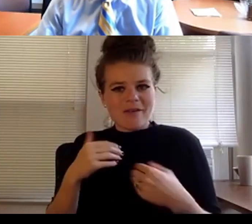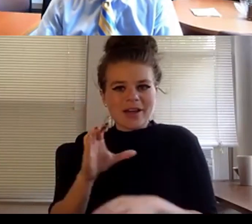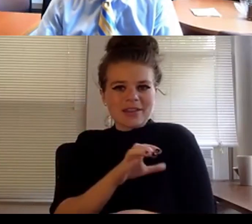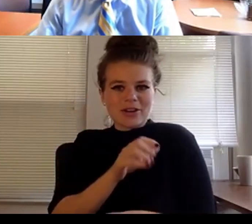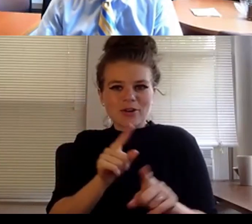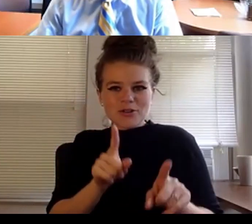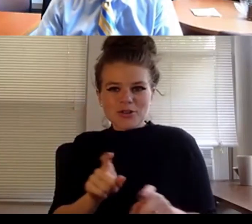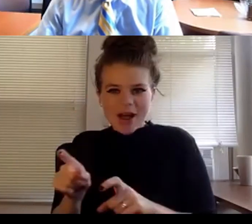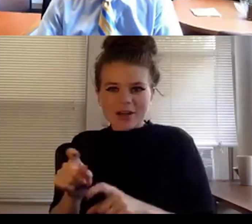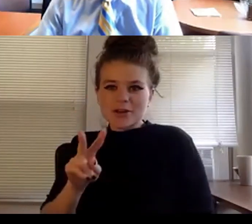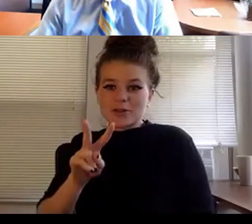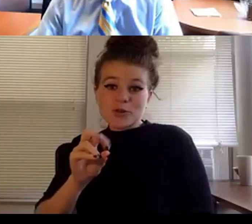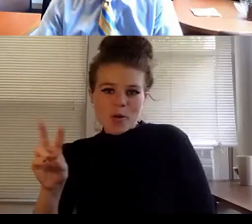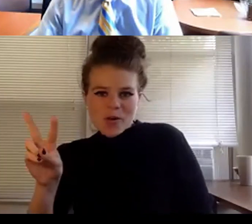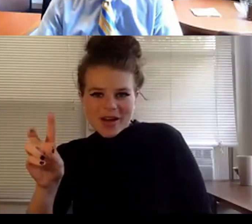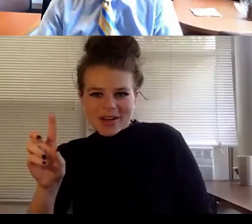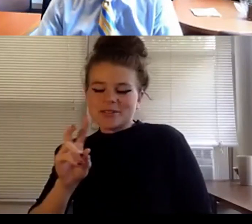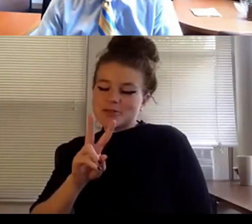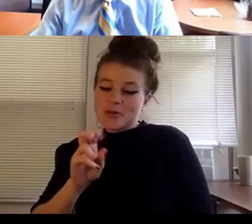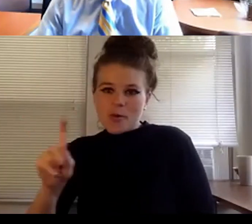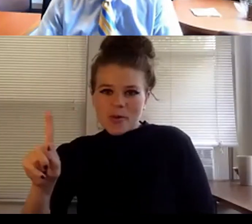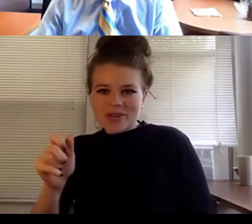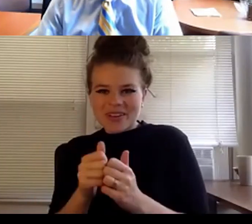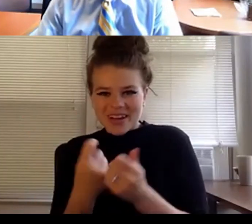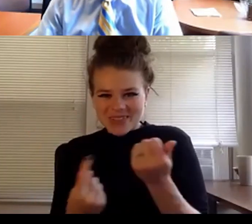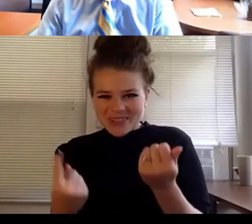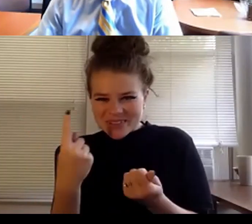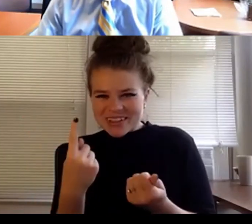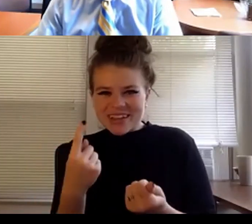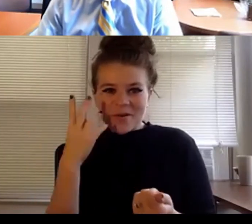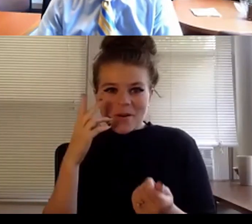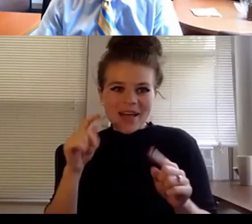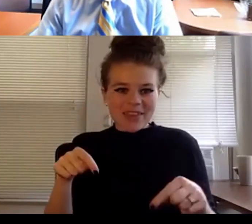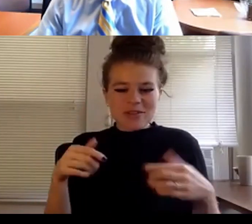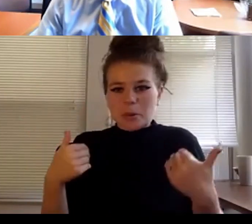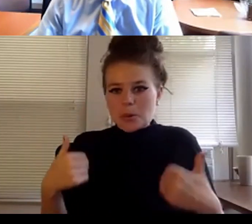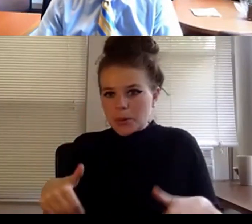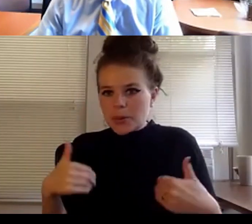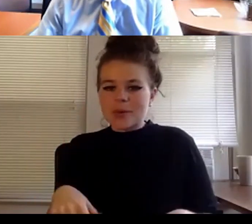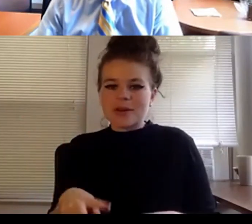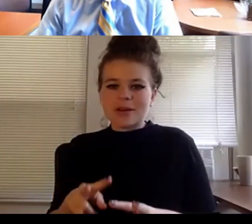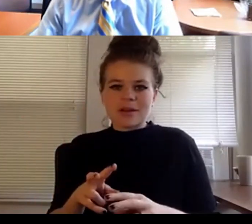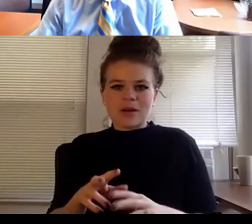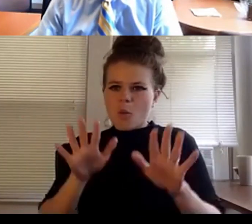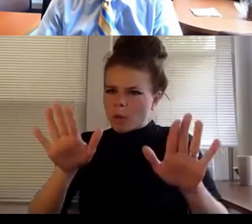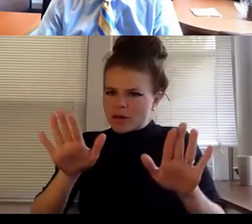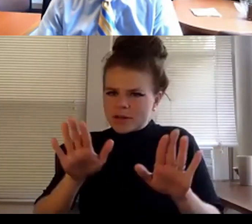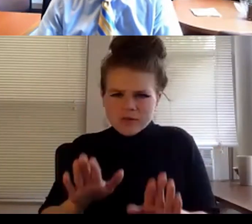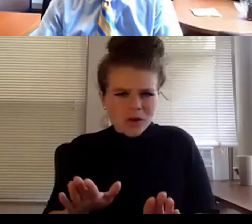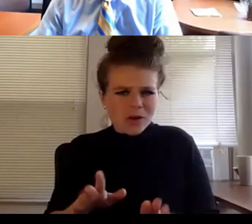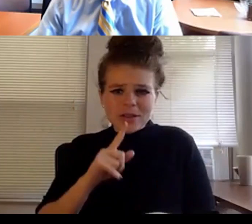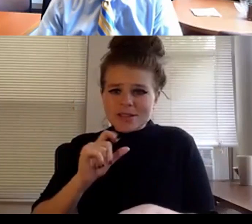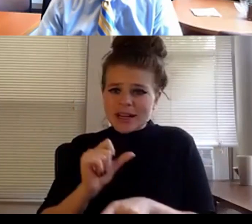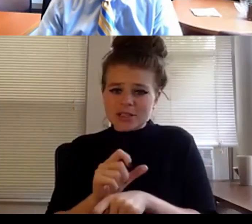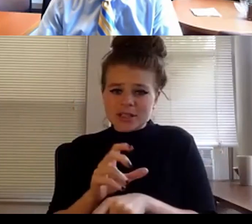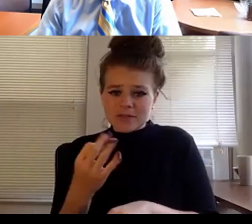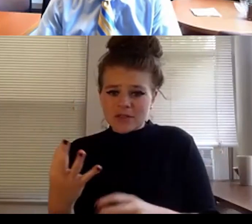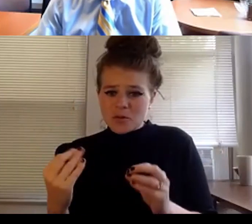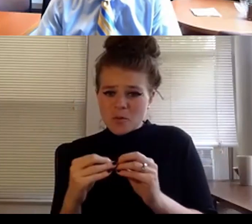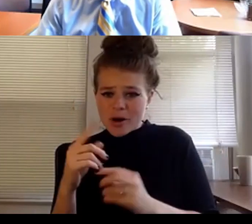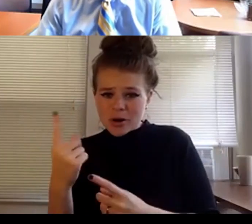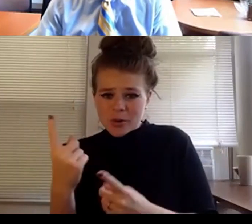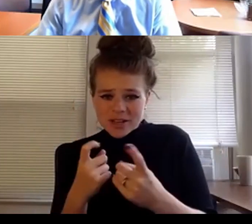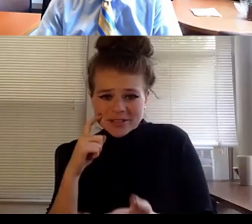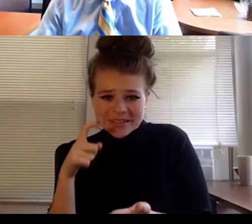trials 201 with everybody, because this has really been absolutely wonderful. There's actually a few more questions as